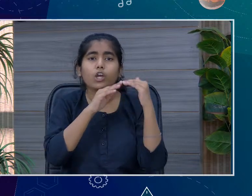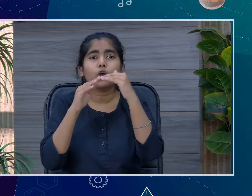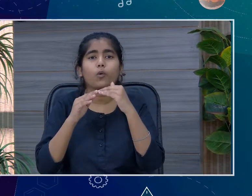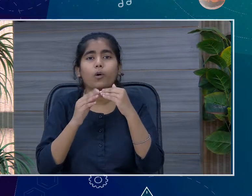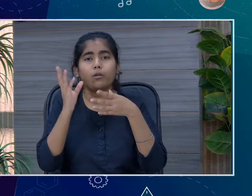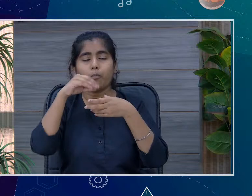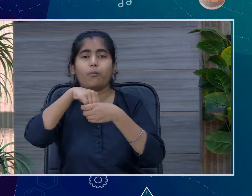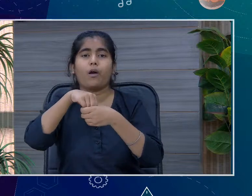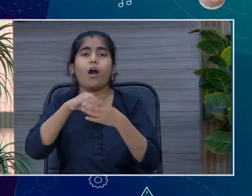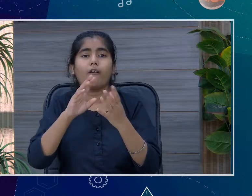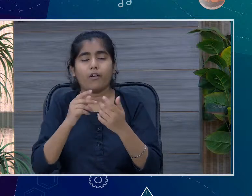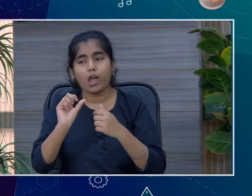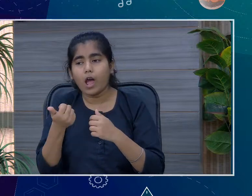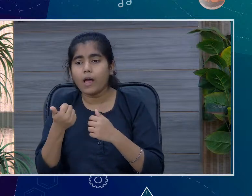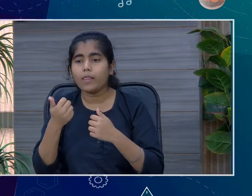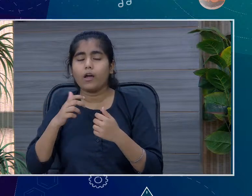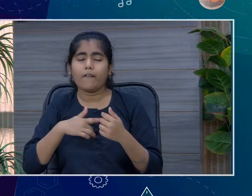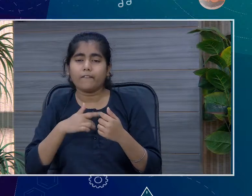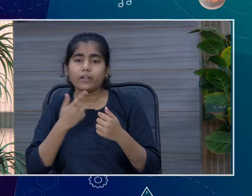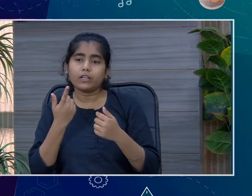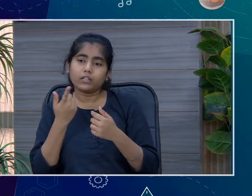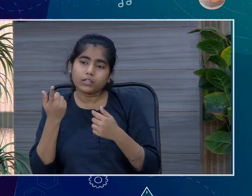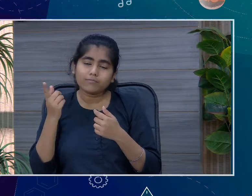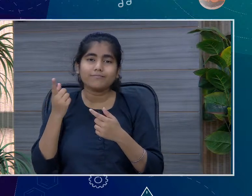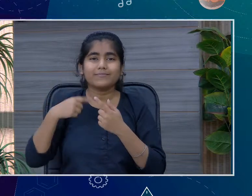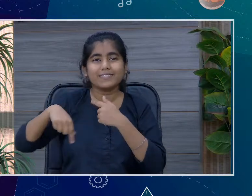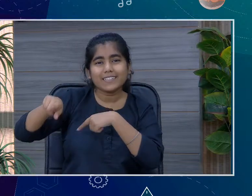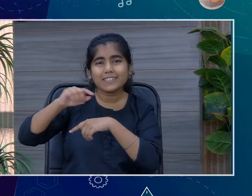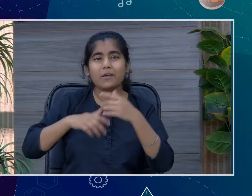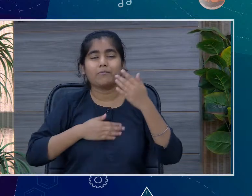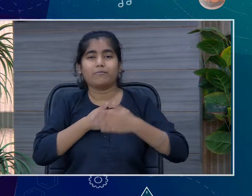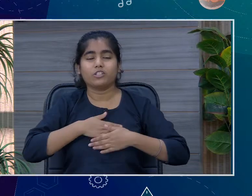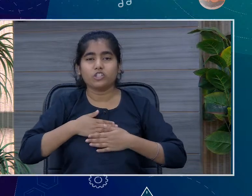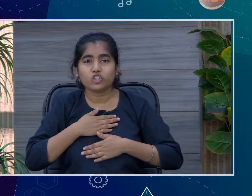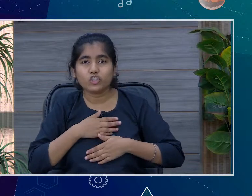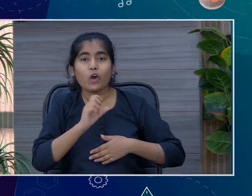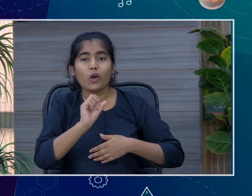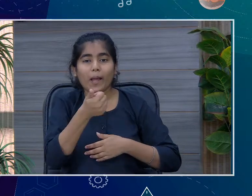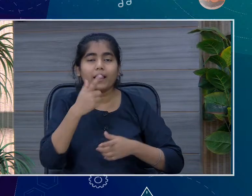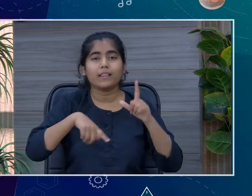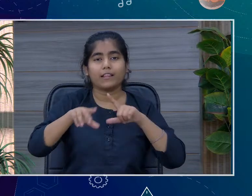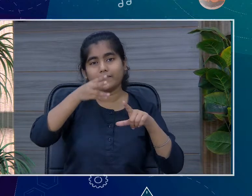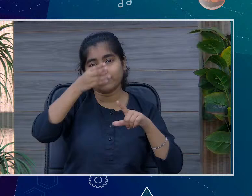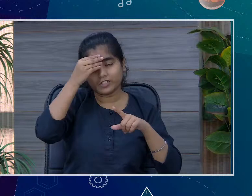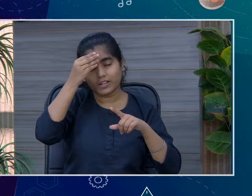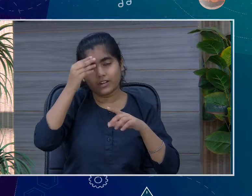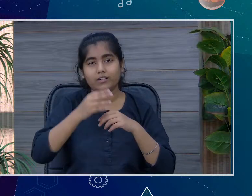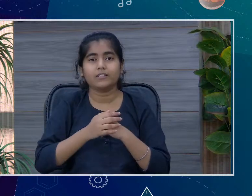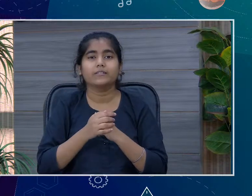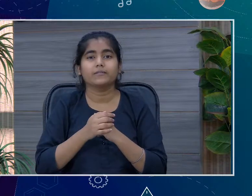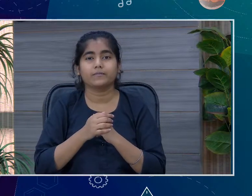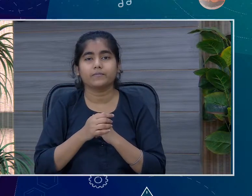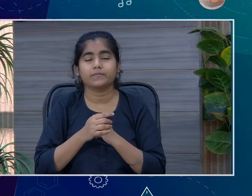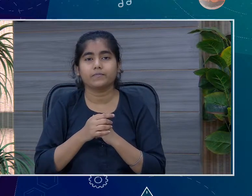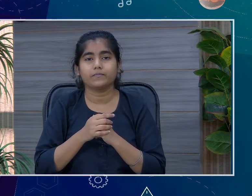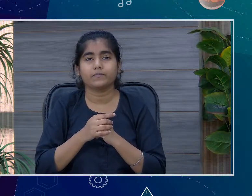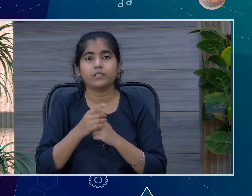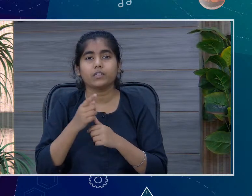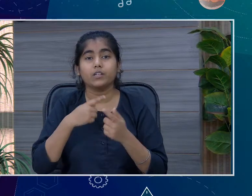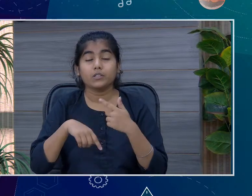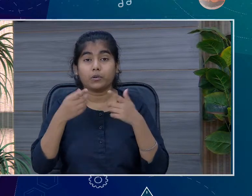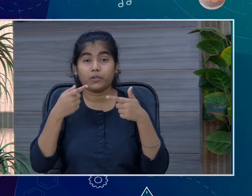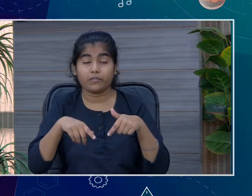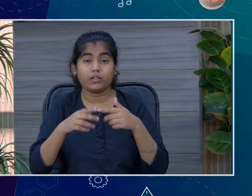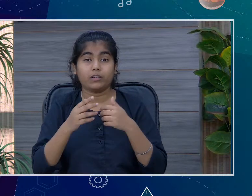others also feel that they will enjoy learning the language even if they don't know, even if they're not deaf. So because I've seen